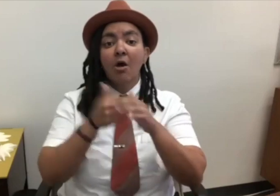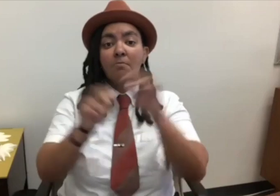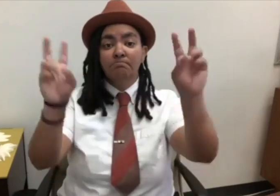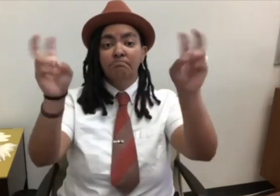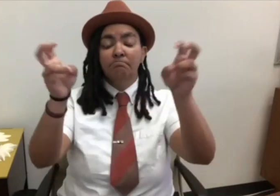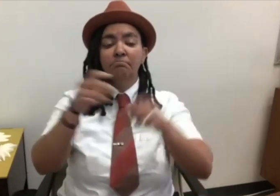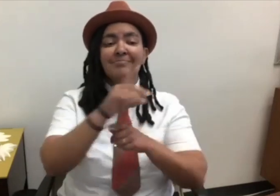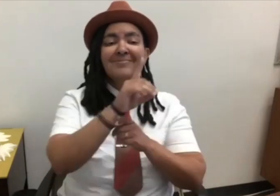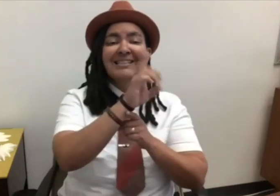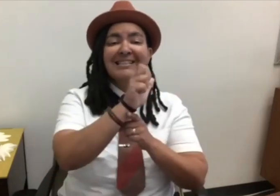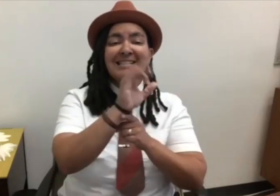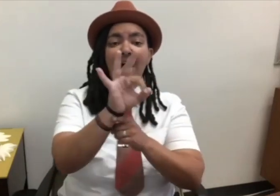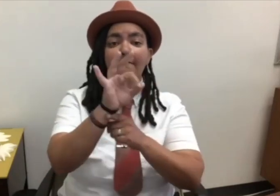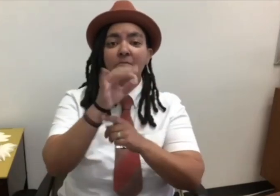realized